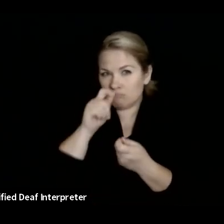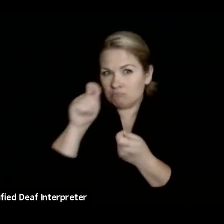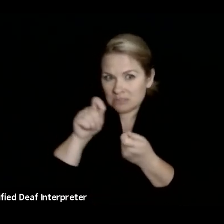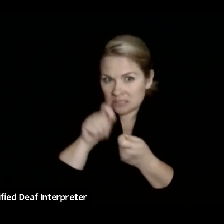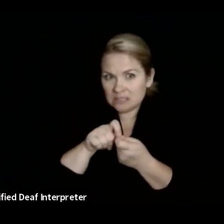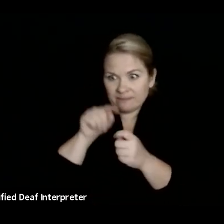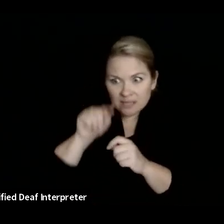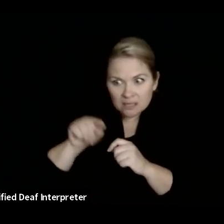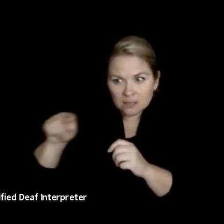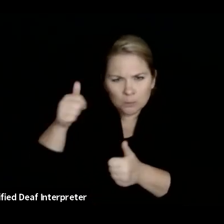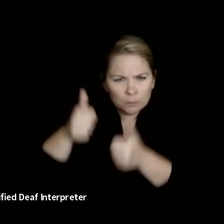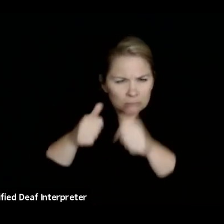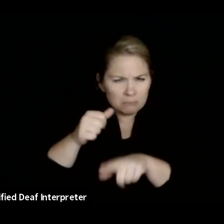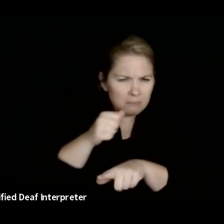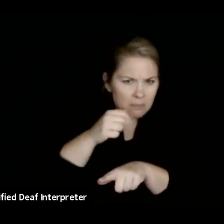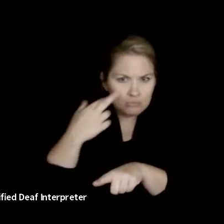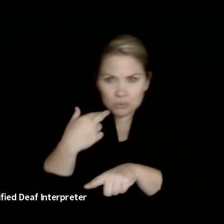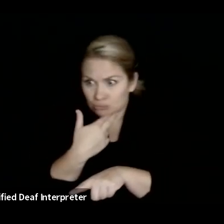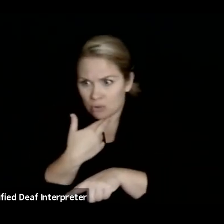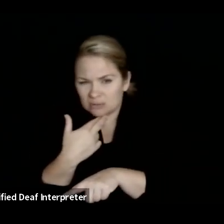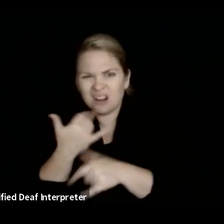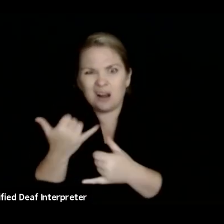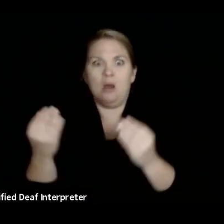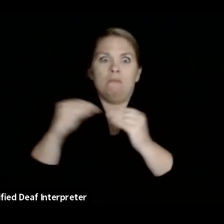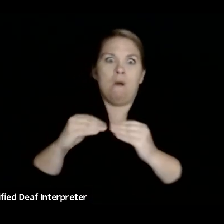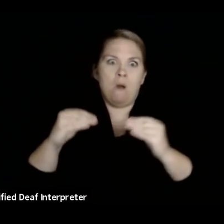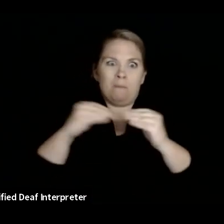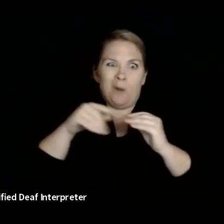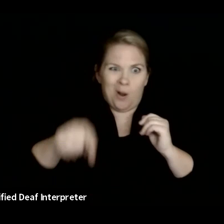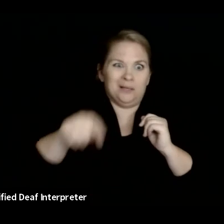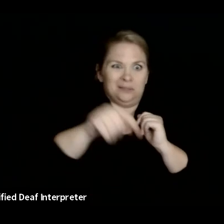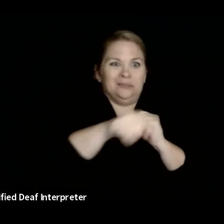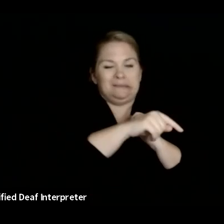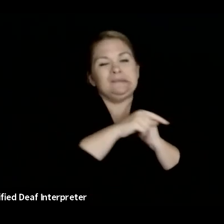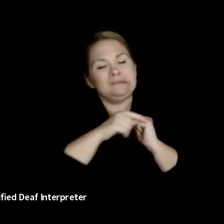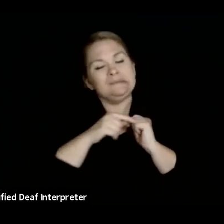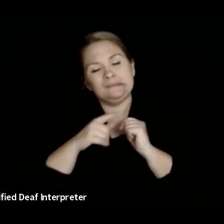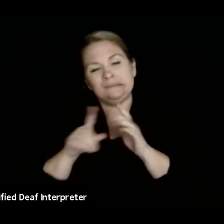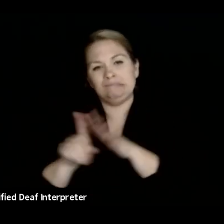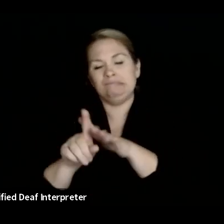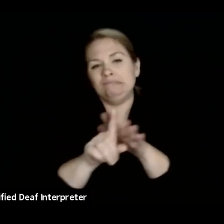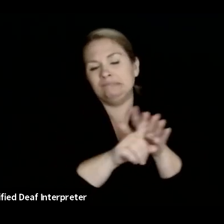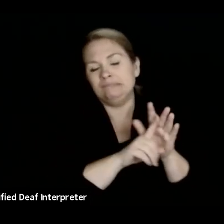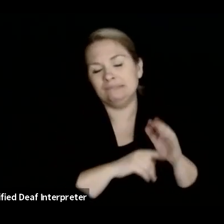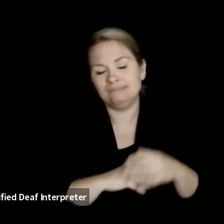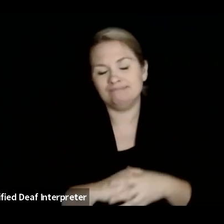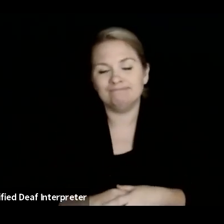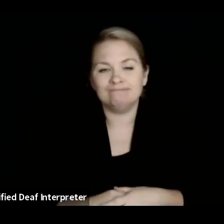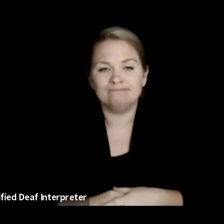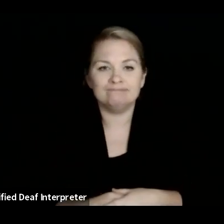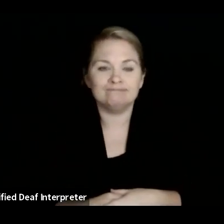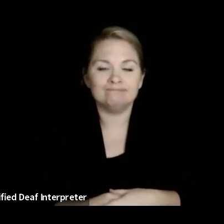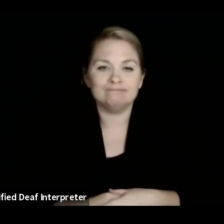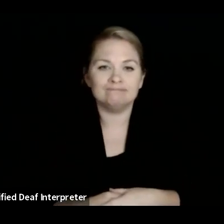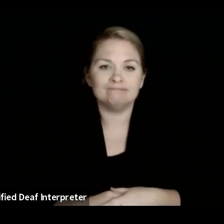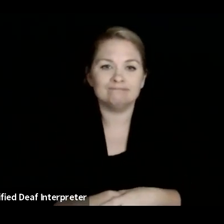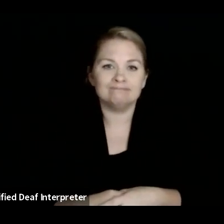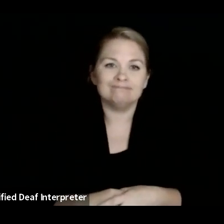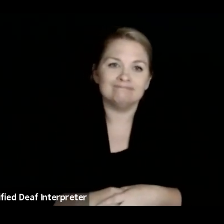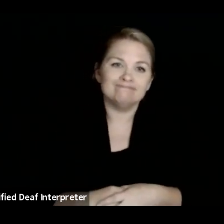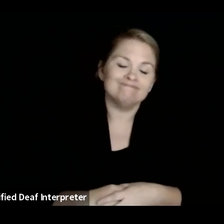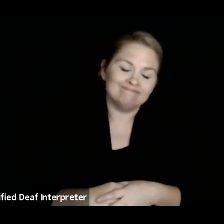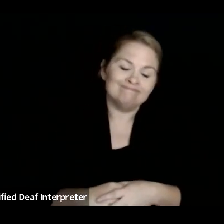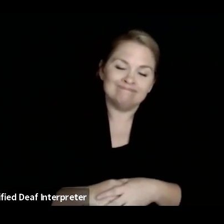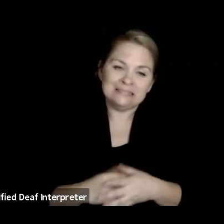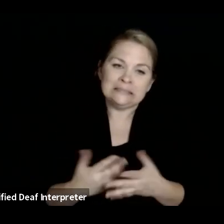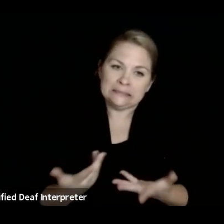The median age overall for these establishments is really folks in their